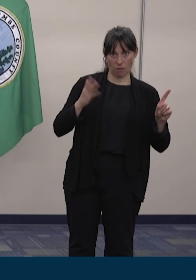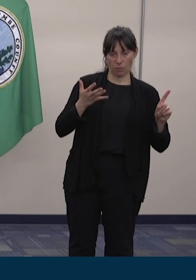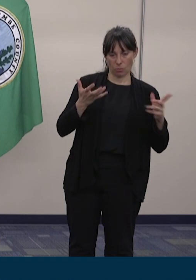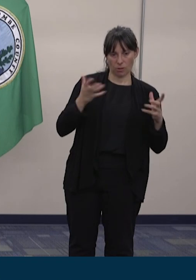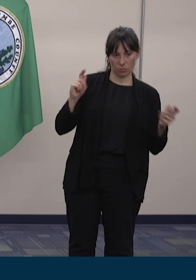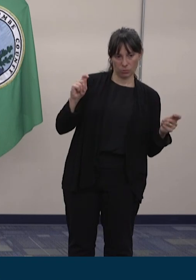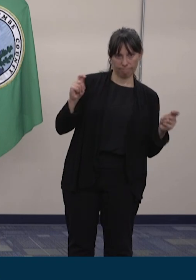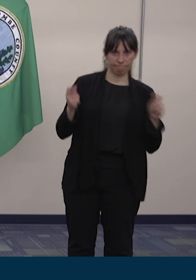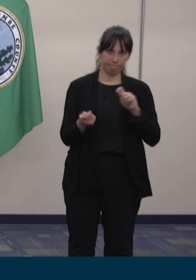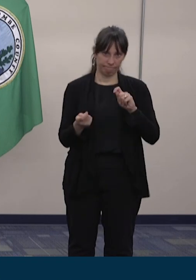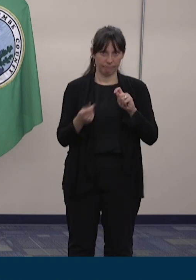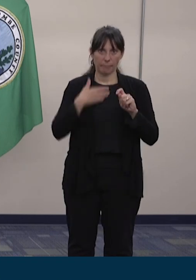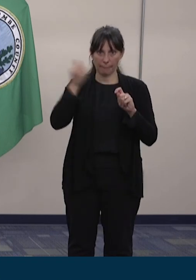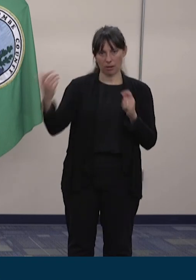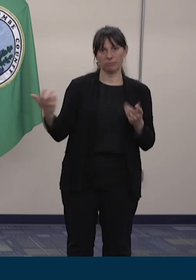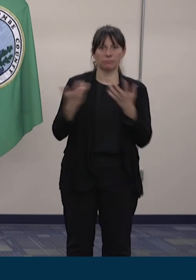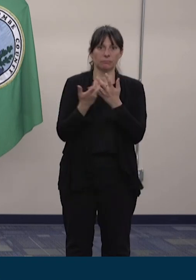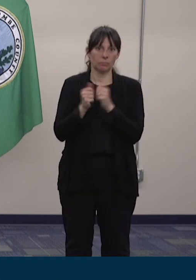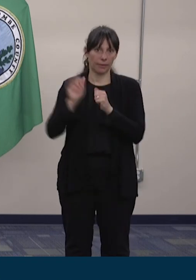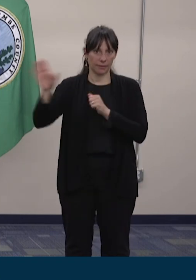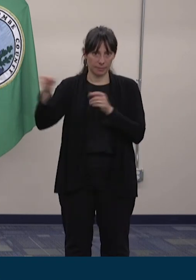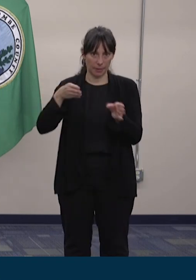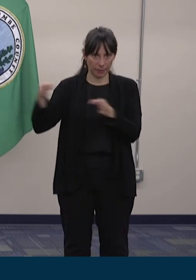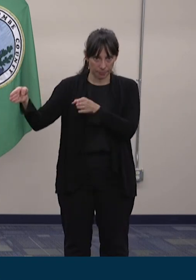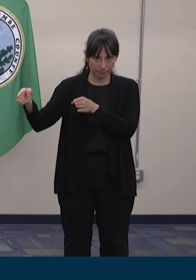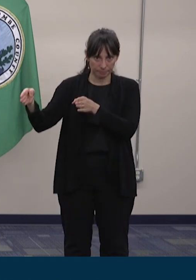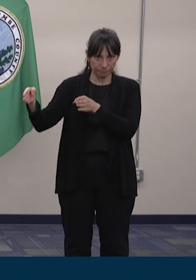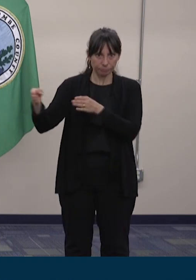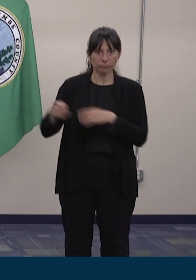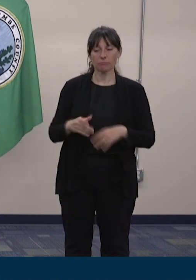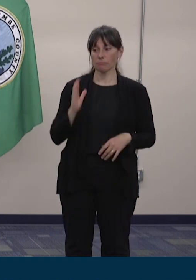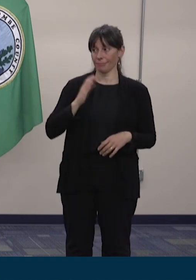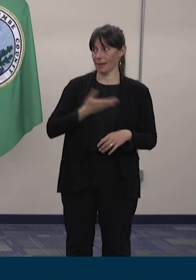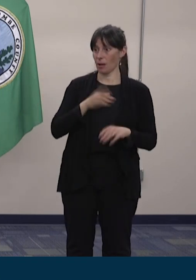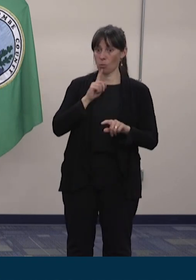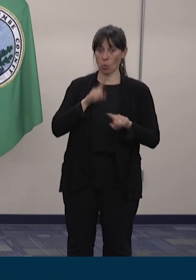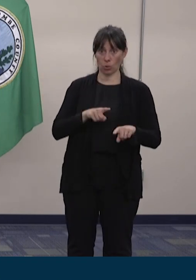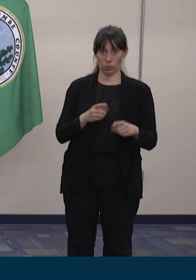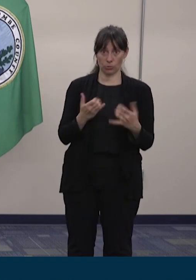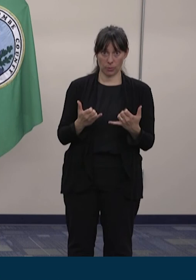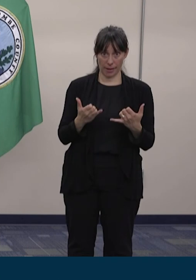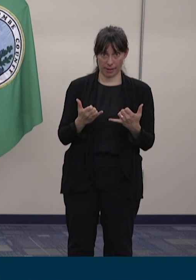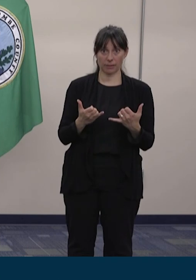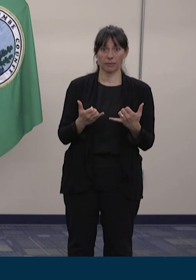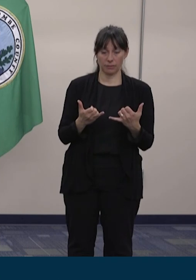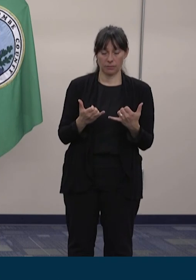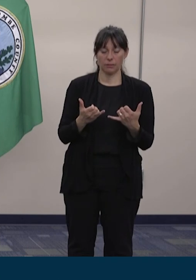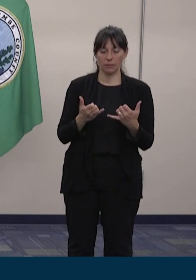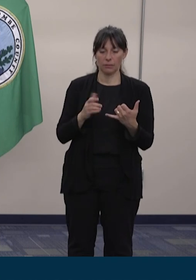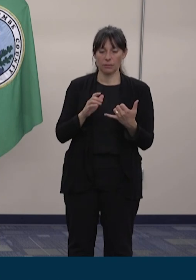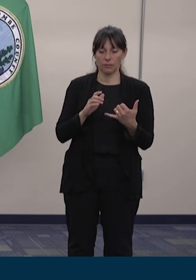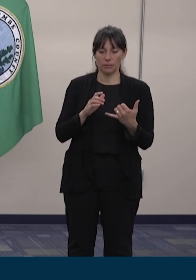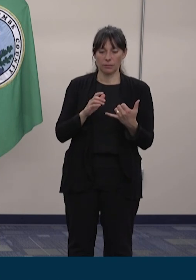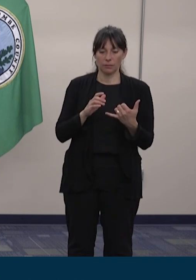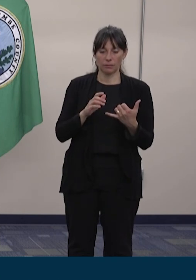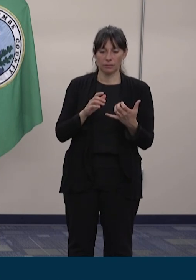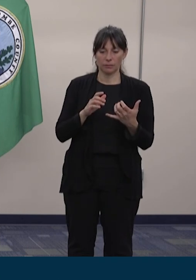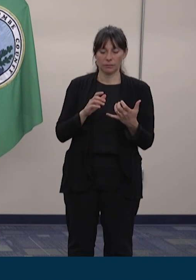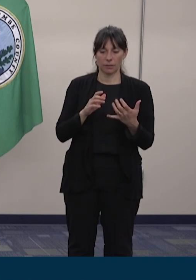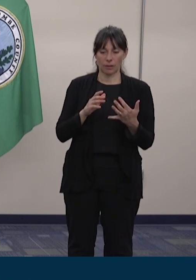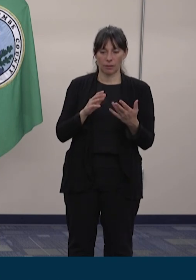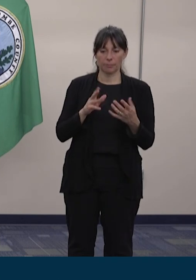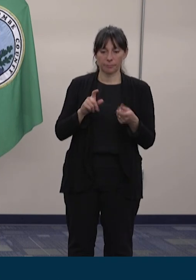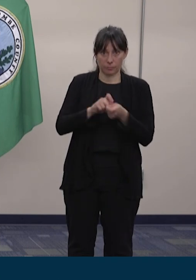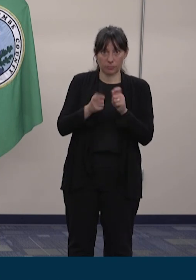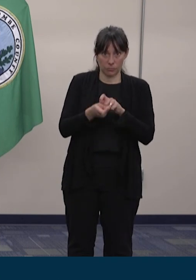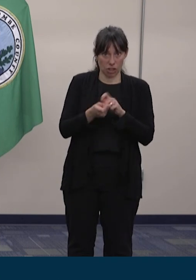North Carolina. con la de Carolina del The Norte revisions to the local order y today estas revisiones de la will orden enable the local para revised poder will hacer enable que the revised se number of